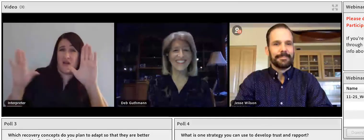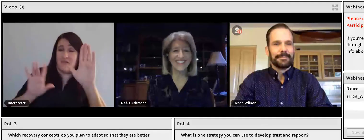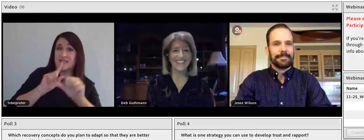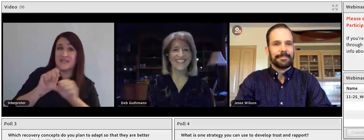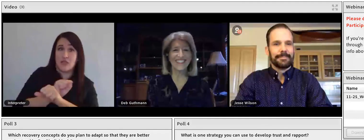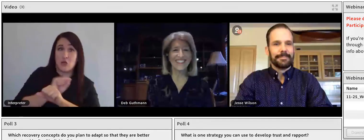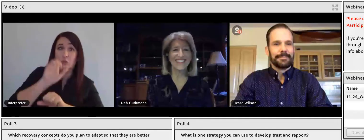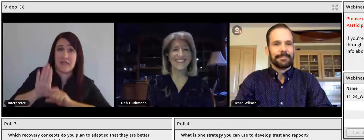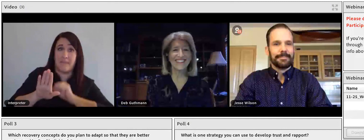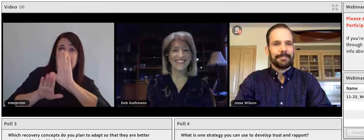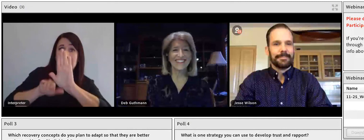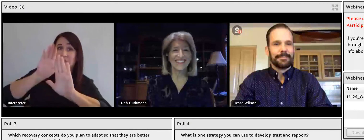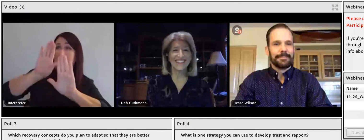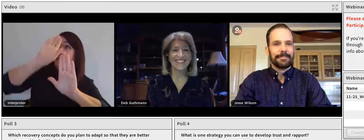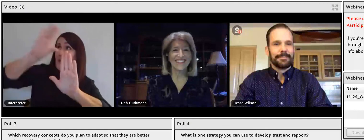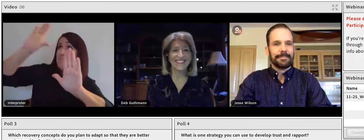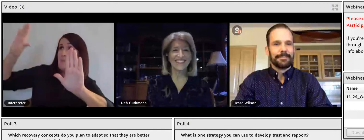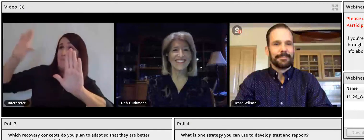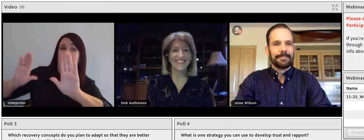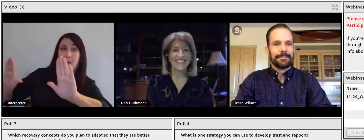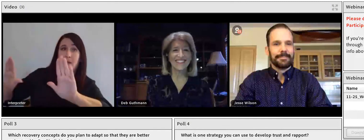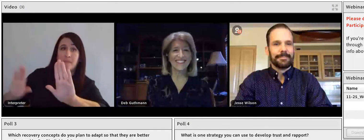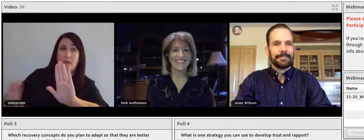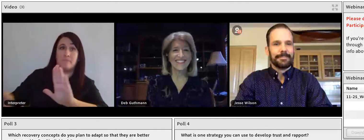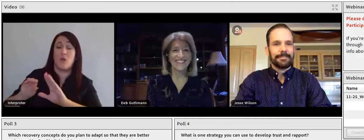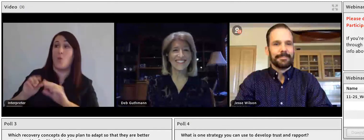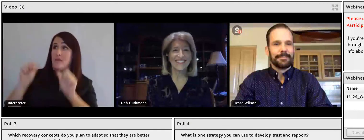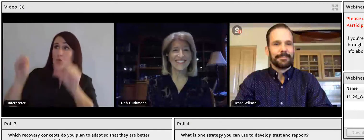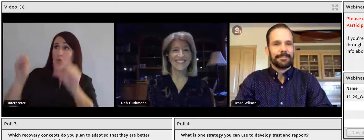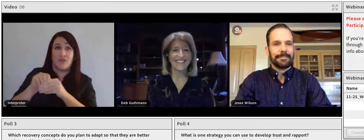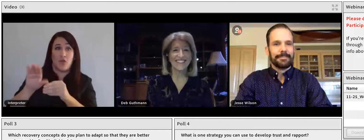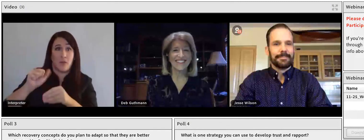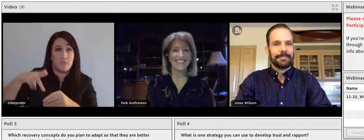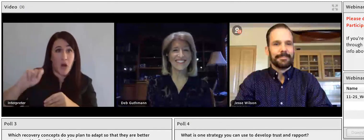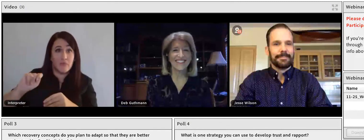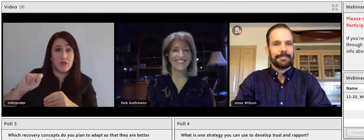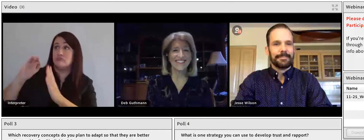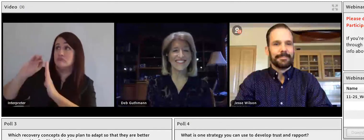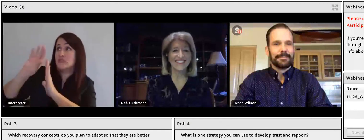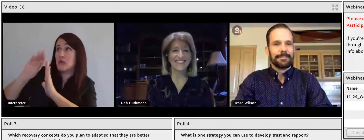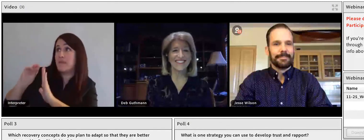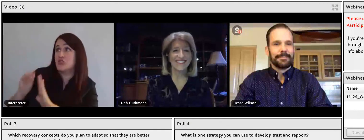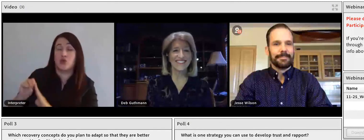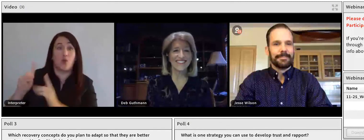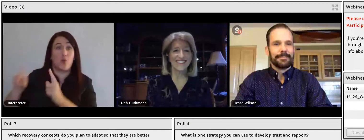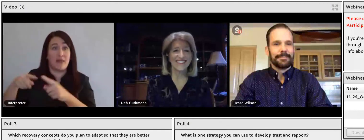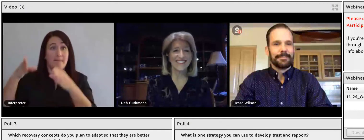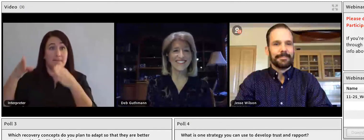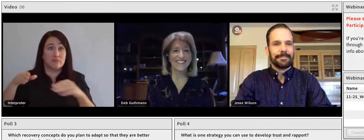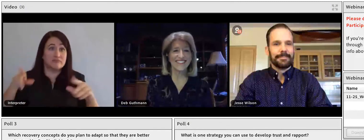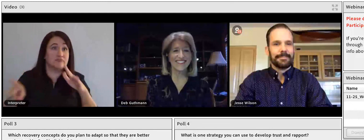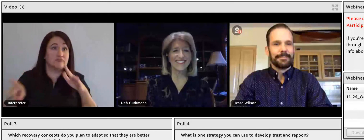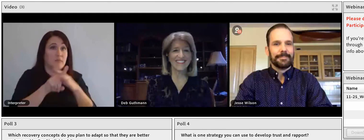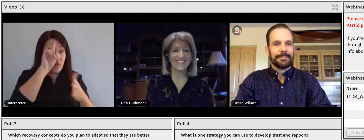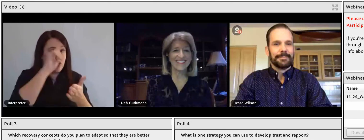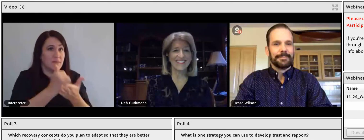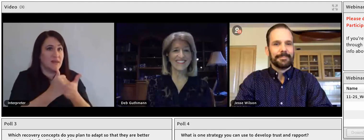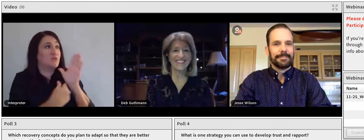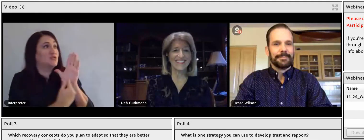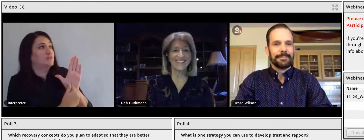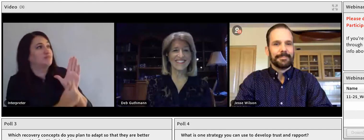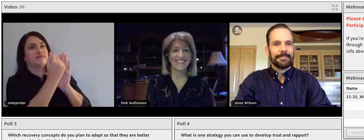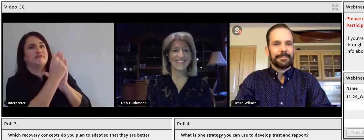literal steps. And we put it up in their apartment and then took pictures, and when the person came in for treatment, they showed me a